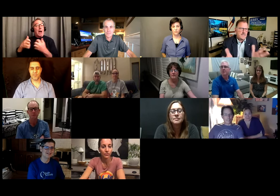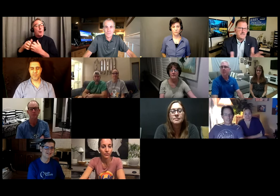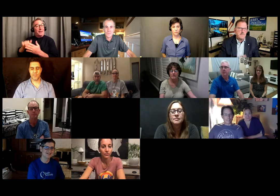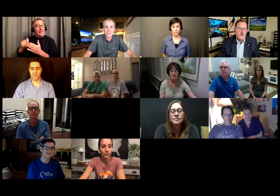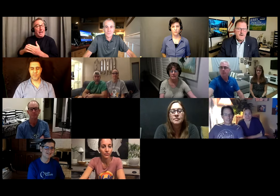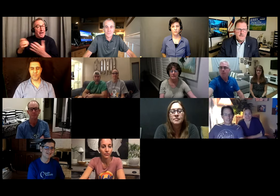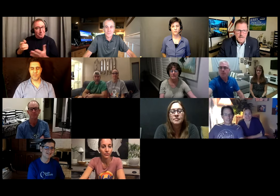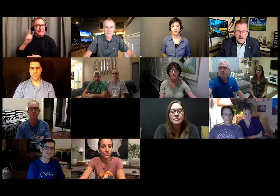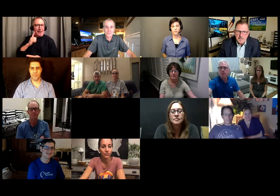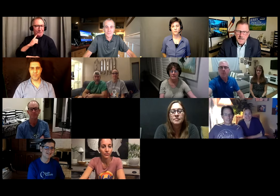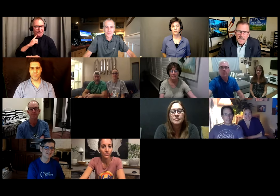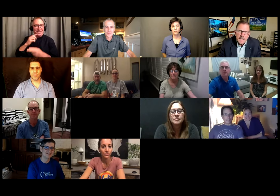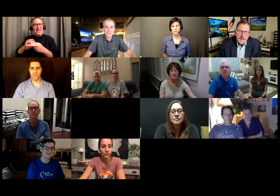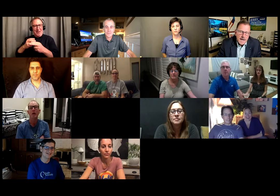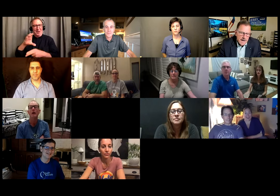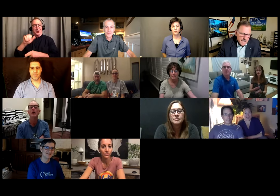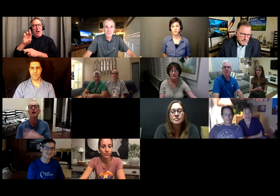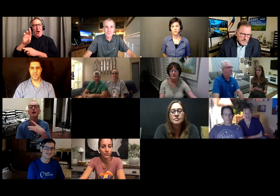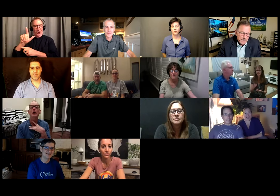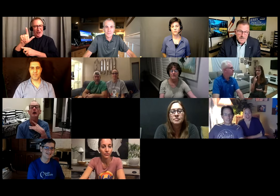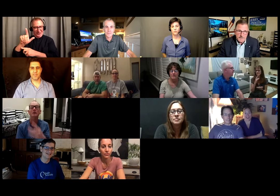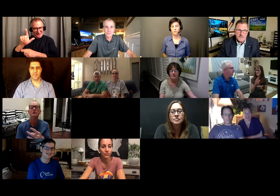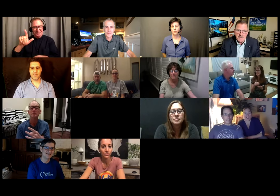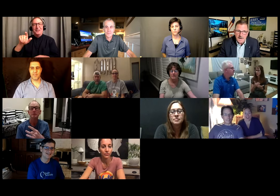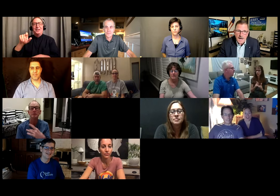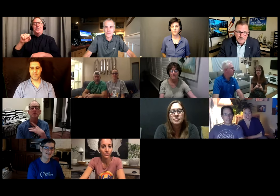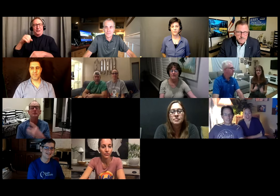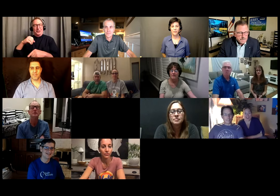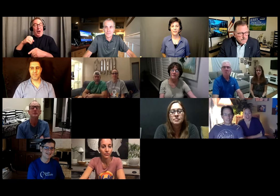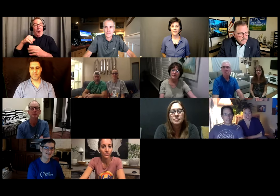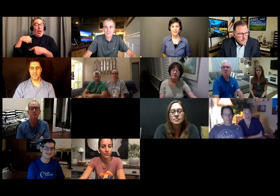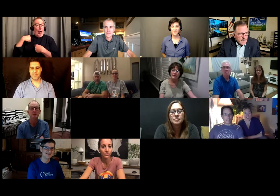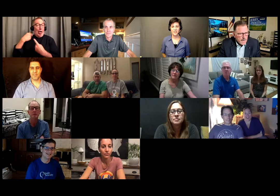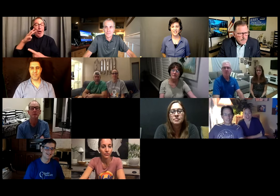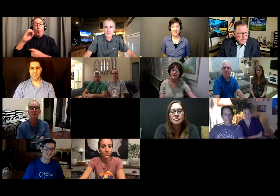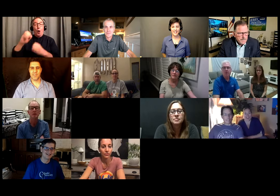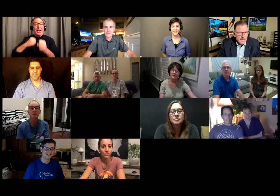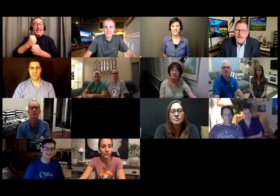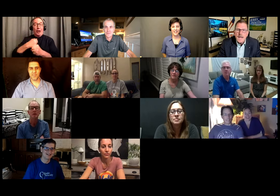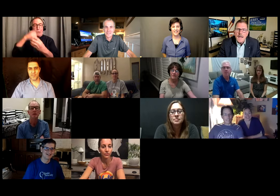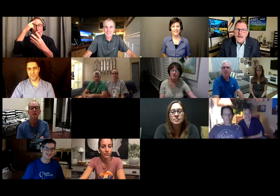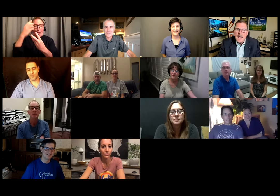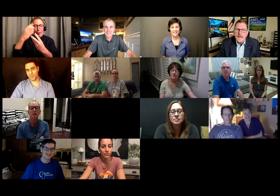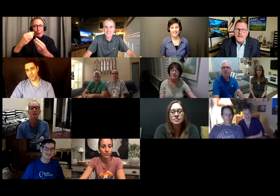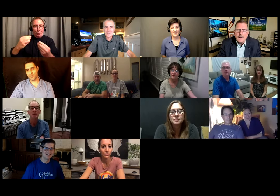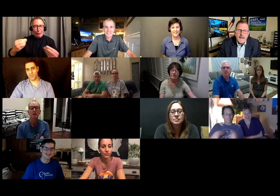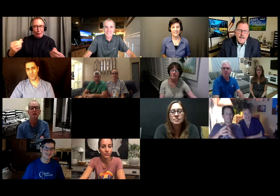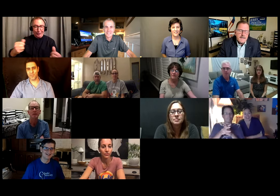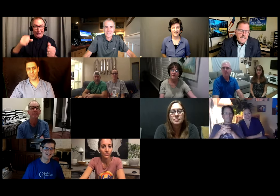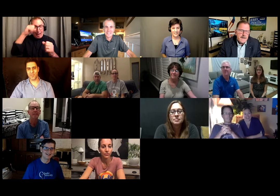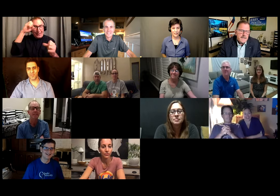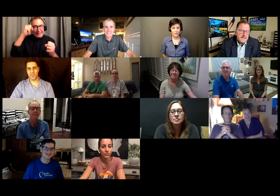were discussing prior to the beginning of the meeting, it's amazing how much I've forgotten. Interesting. Okay.